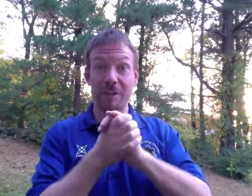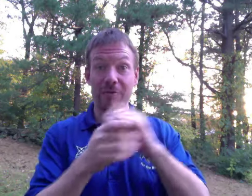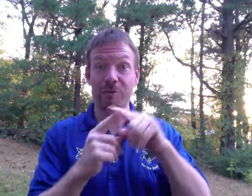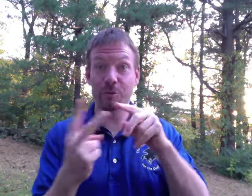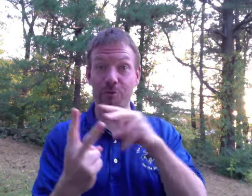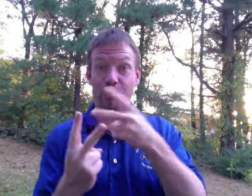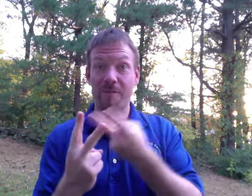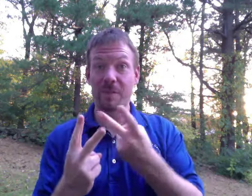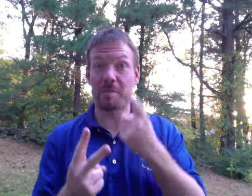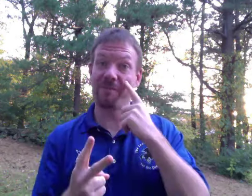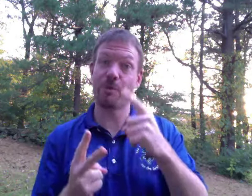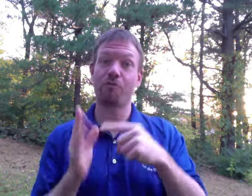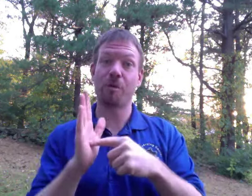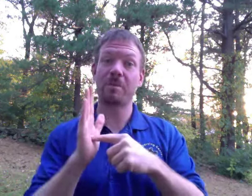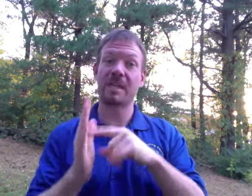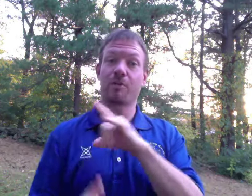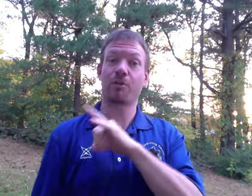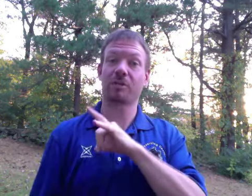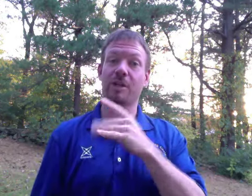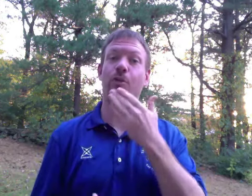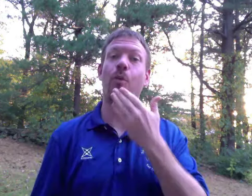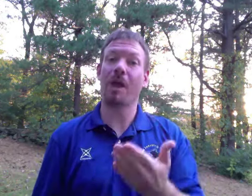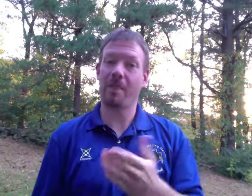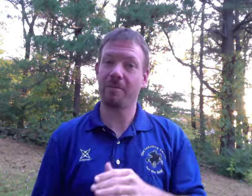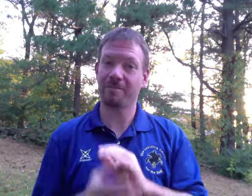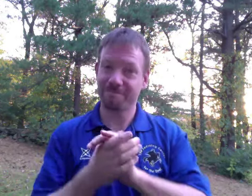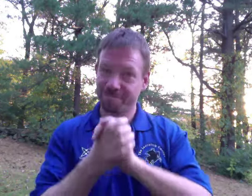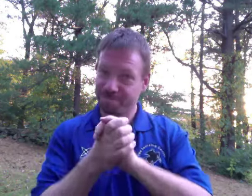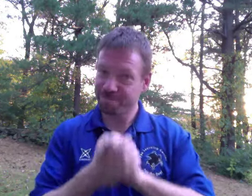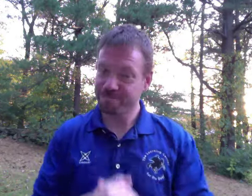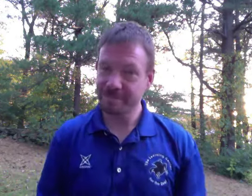Congratulations to both of you for representing the Learning Center well.